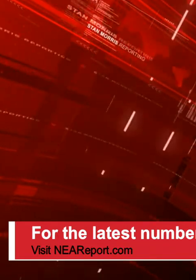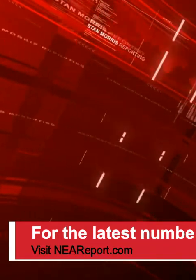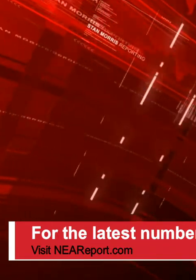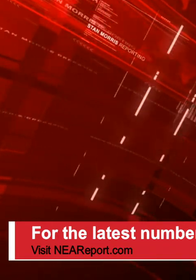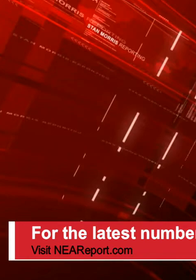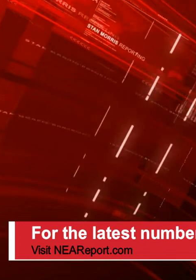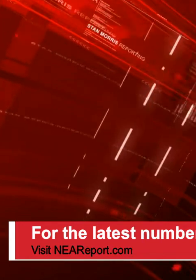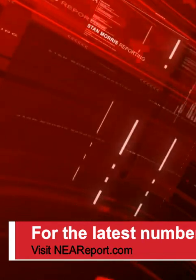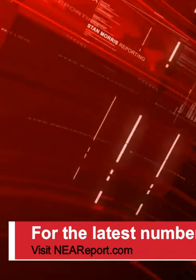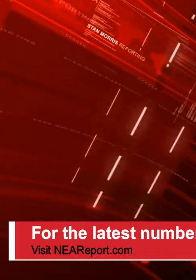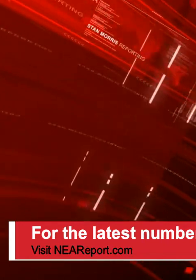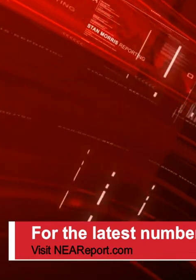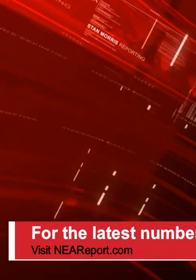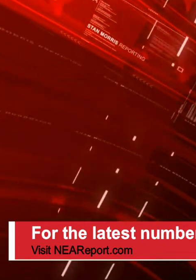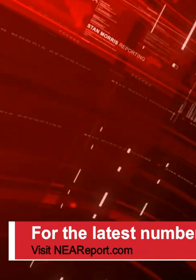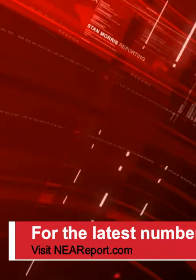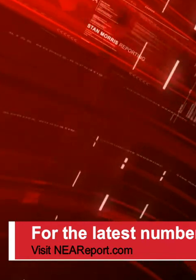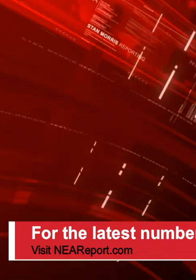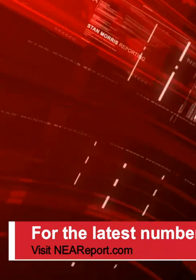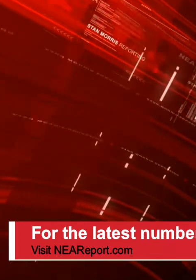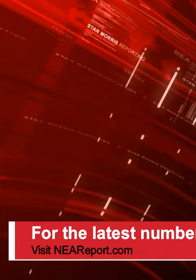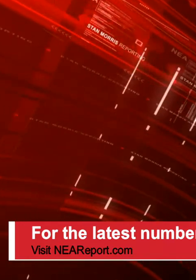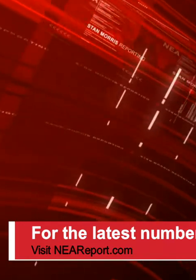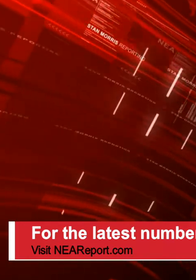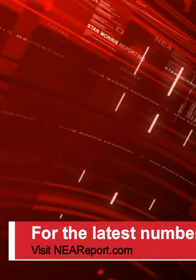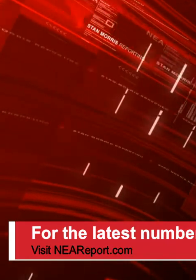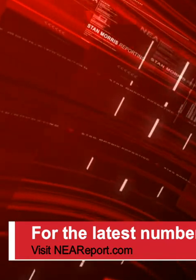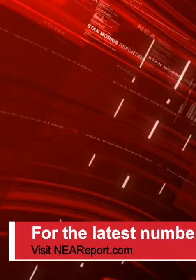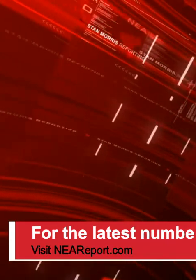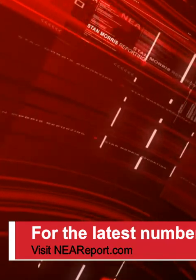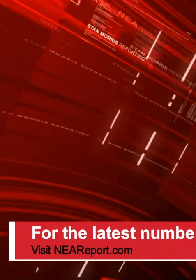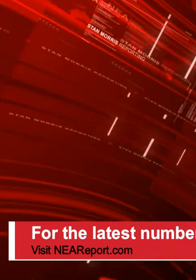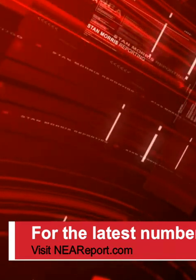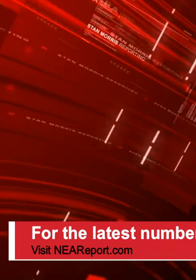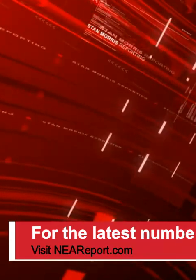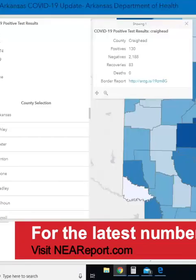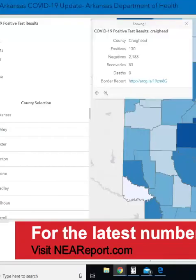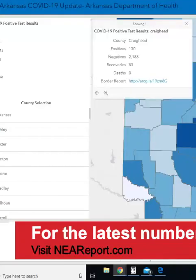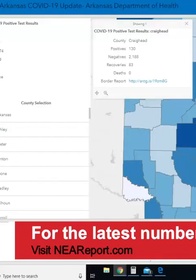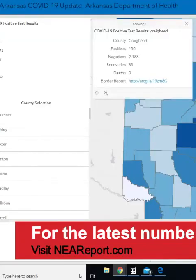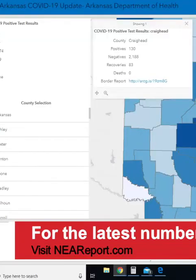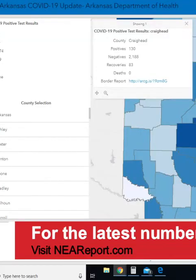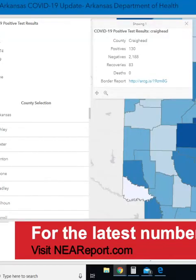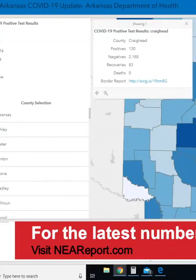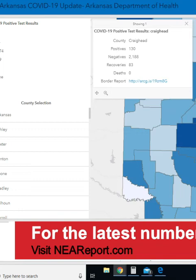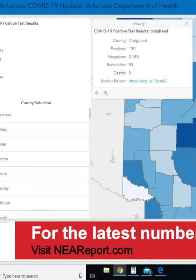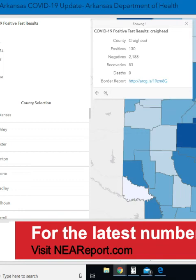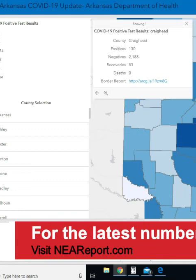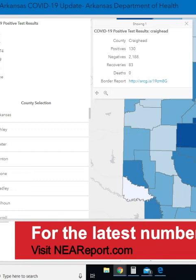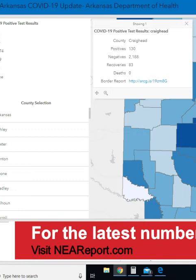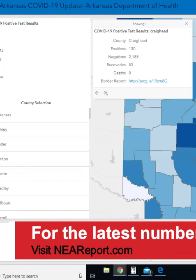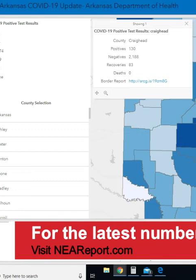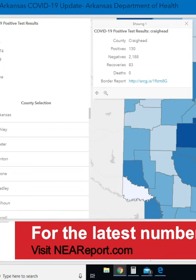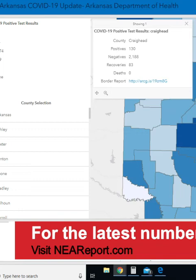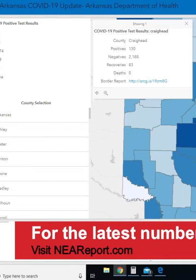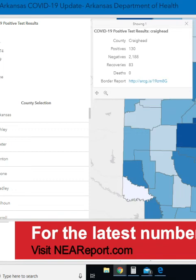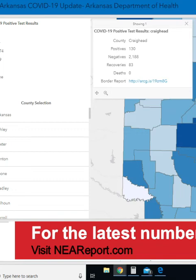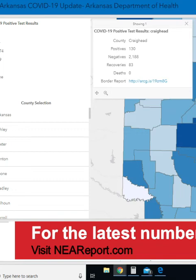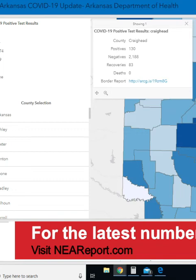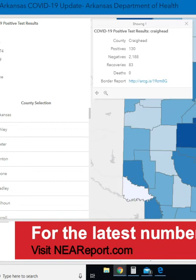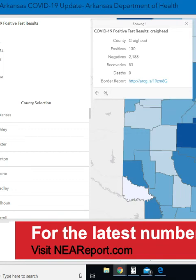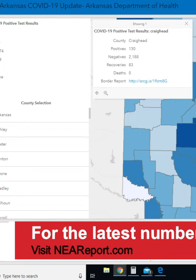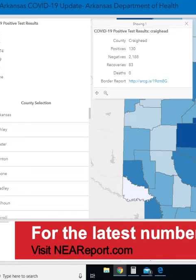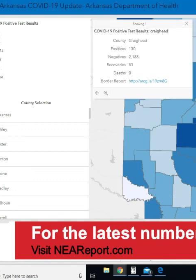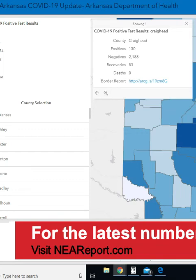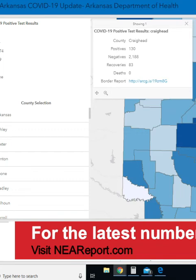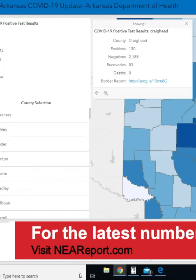remote connection here, possibly crash the live stream. If it doesn't crash the live stream, oh, we're here. We're going and it's good. So right now, the Arkansas Department of